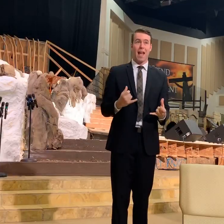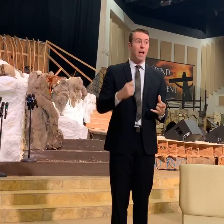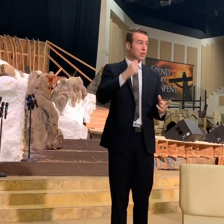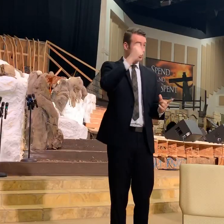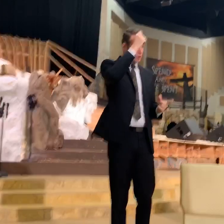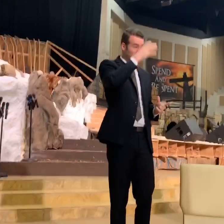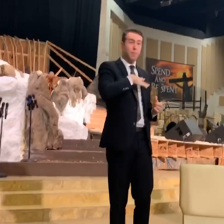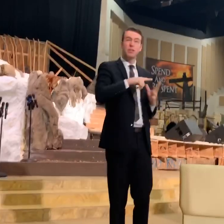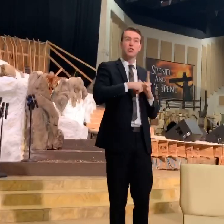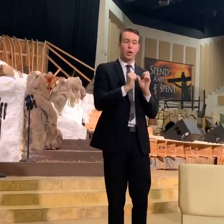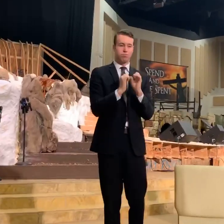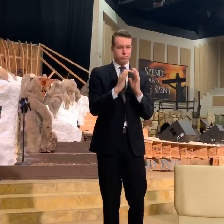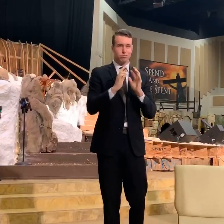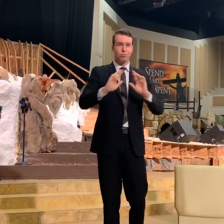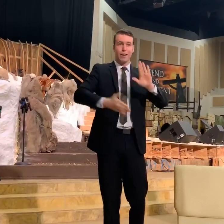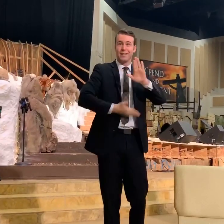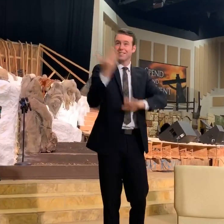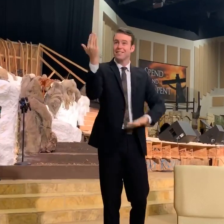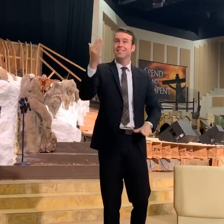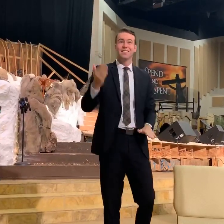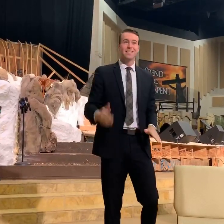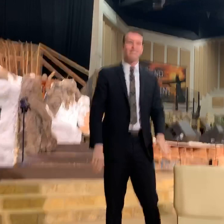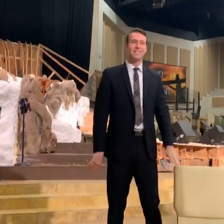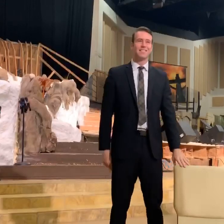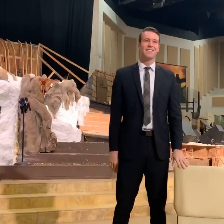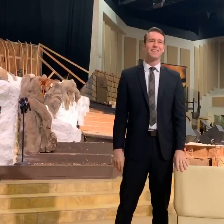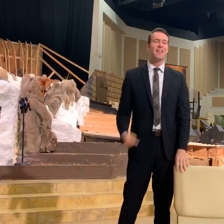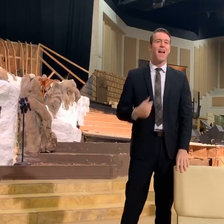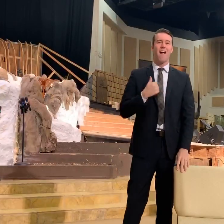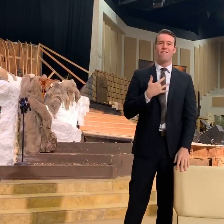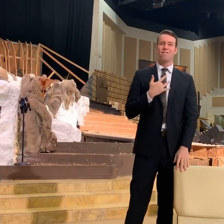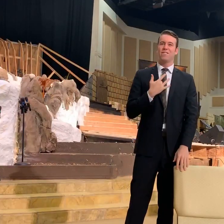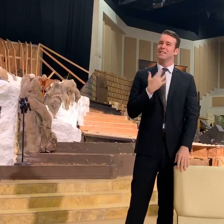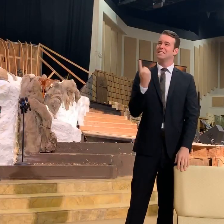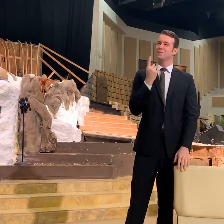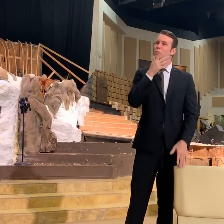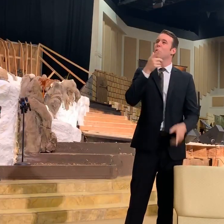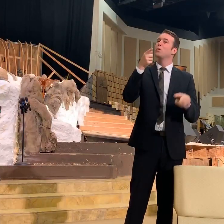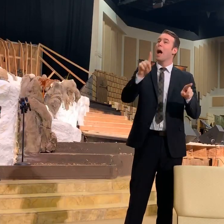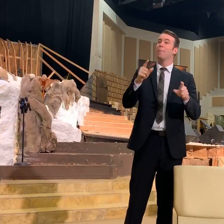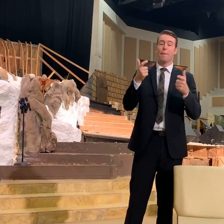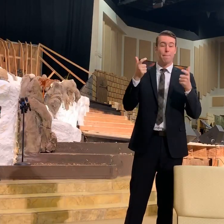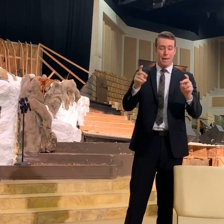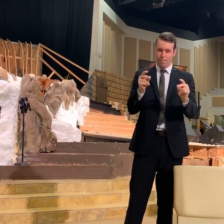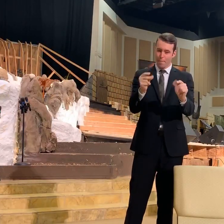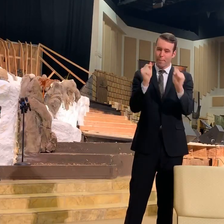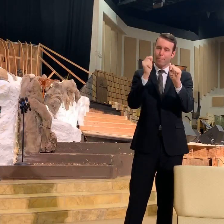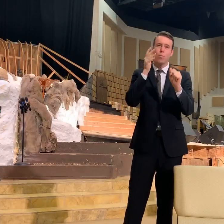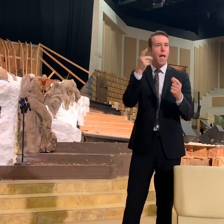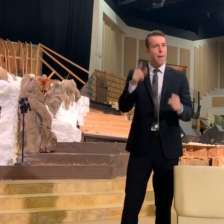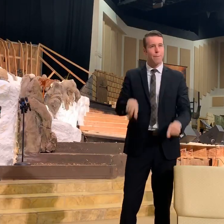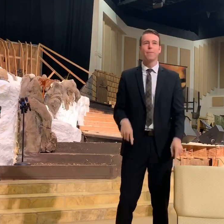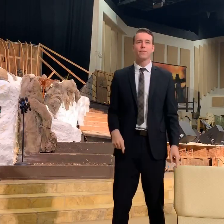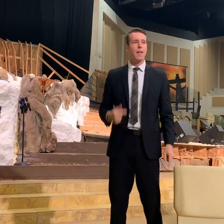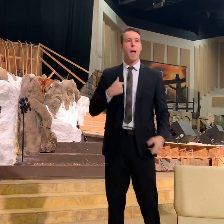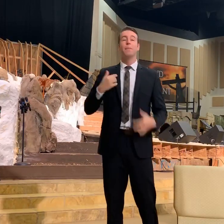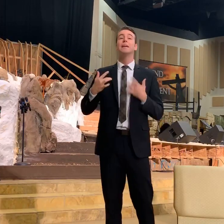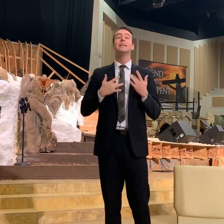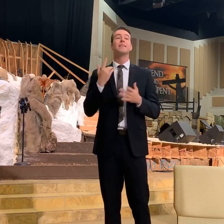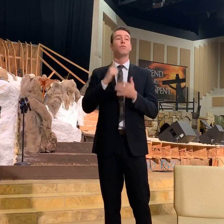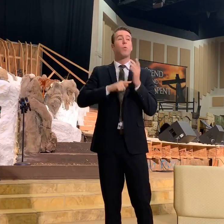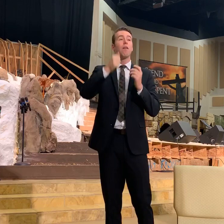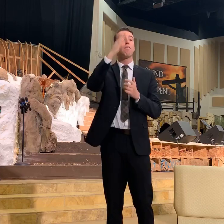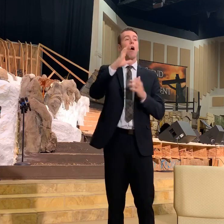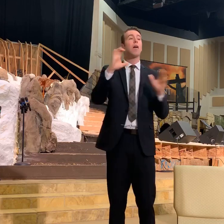Gentlemen, start your engines. I got a feeling something's going to happen big and quick. I'm excited for